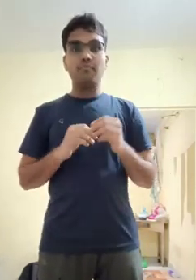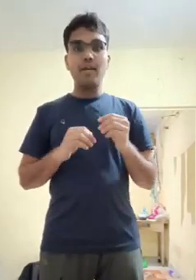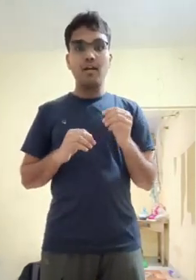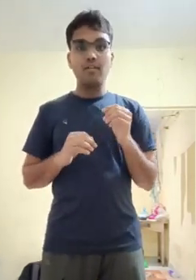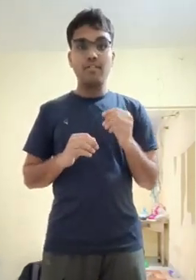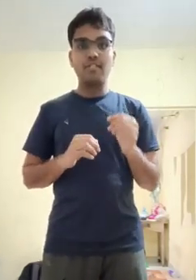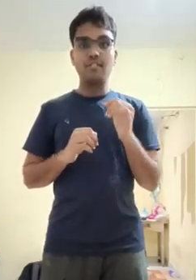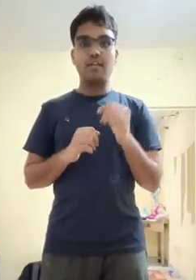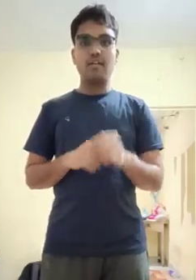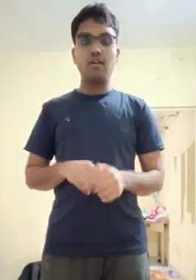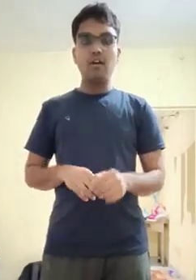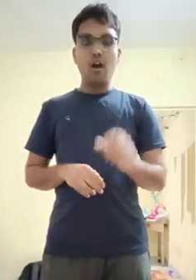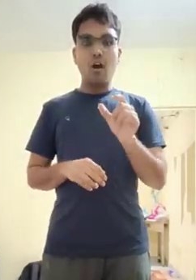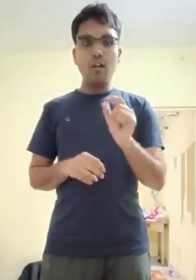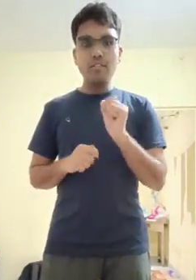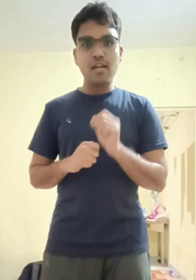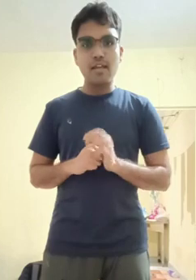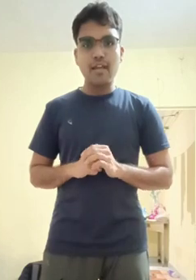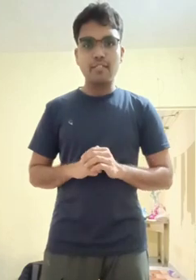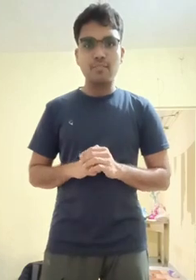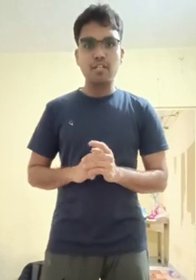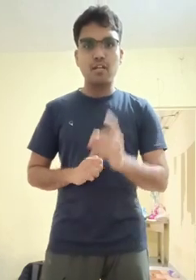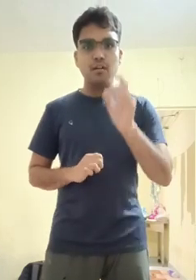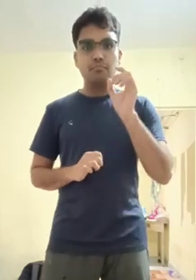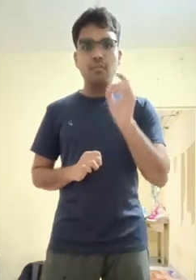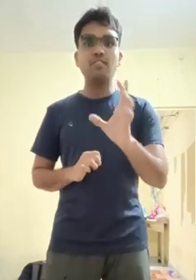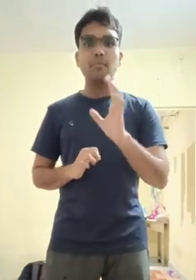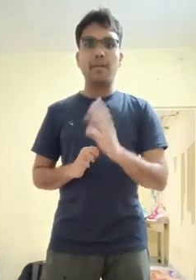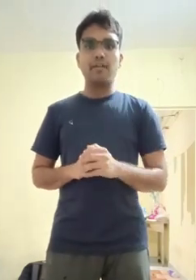a decision, all checked exception must be